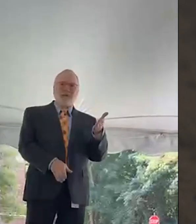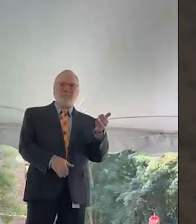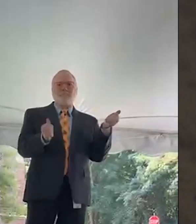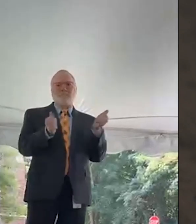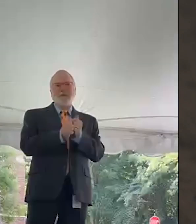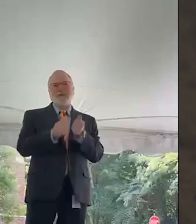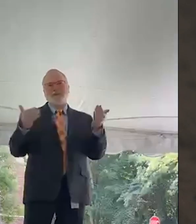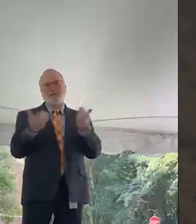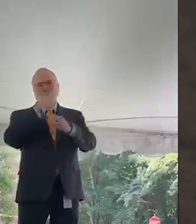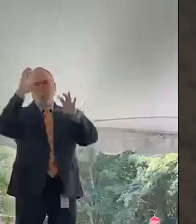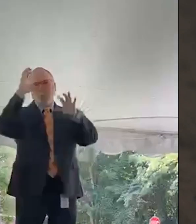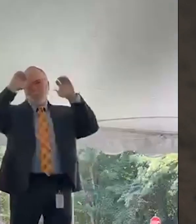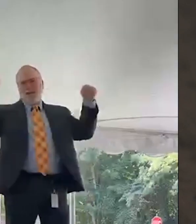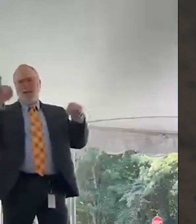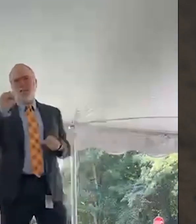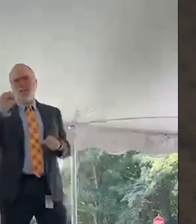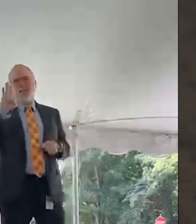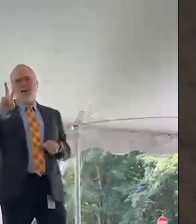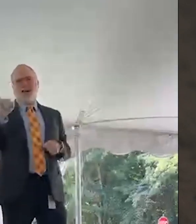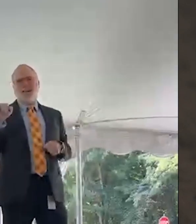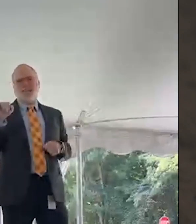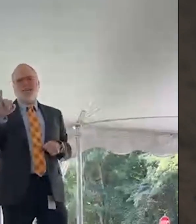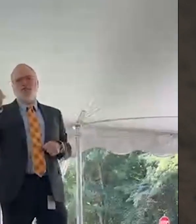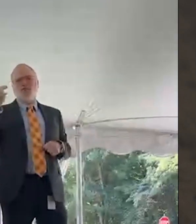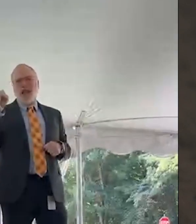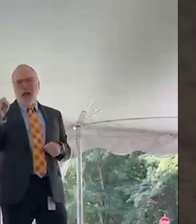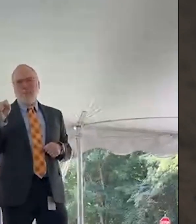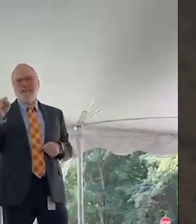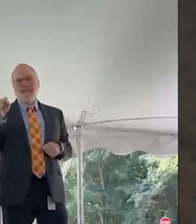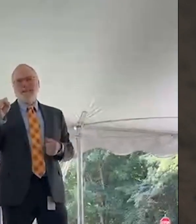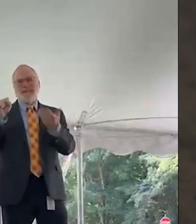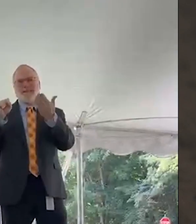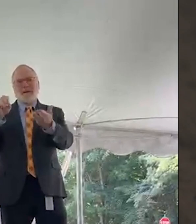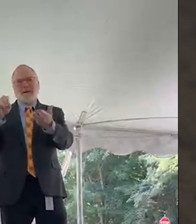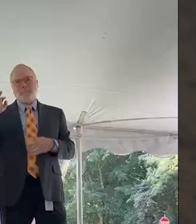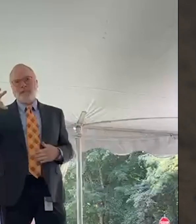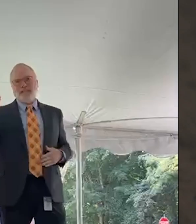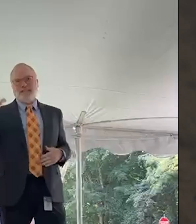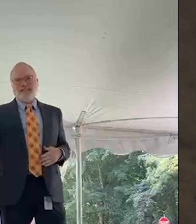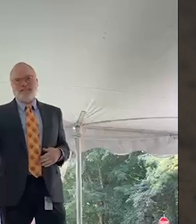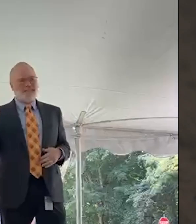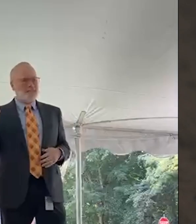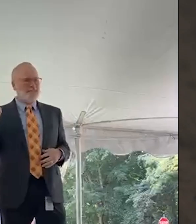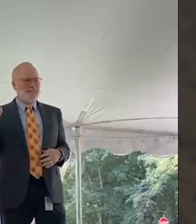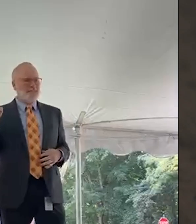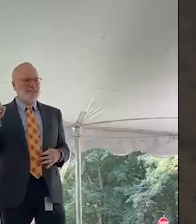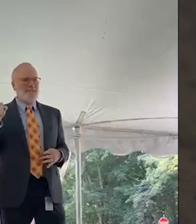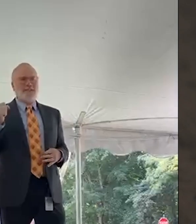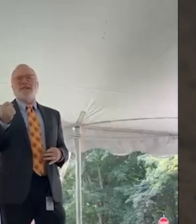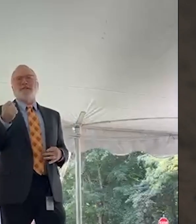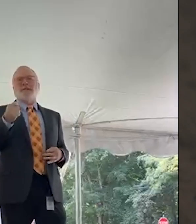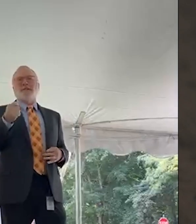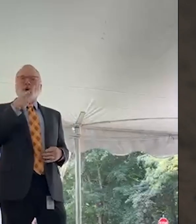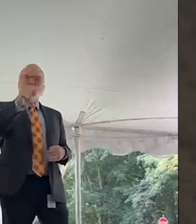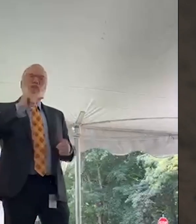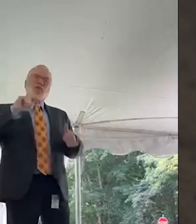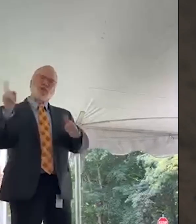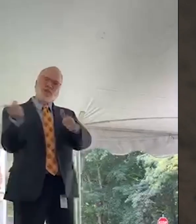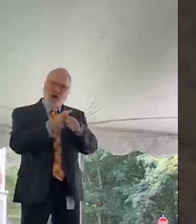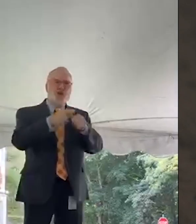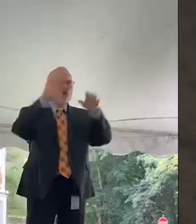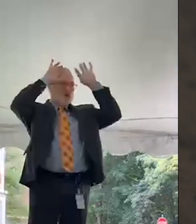It's exciting to see this new chapter that's looming in the future for us with the